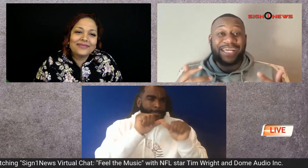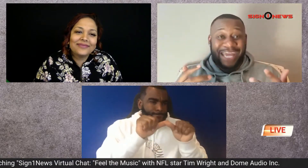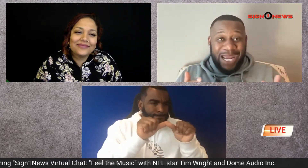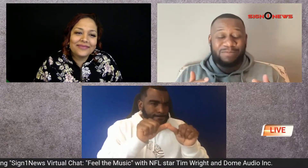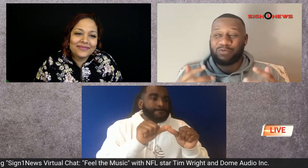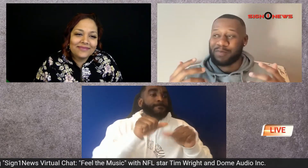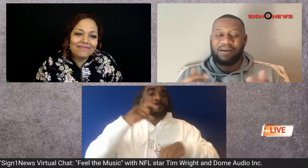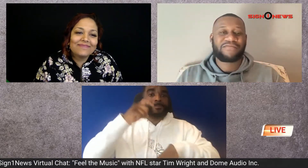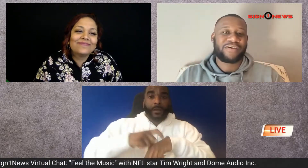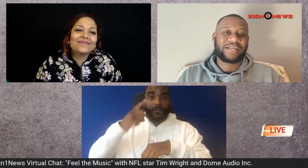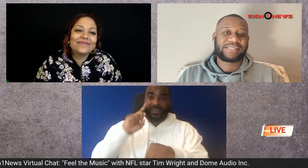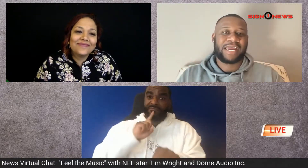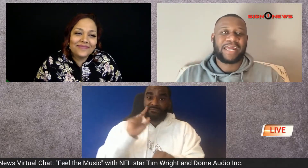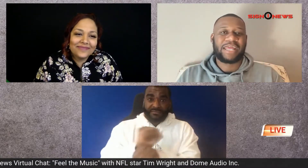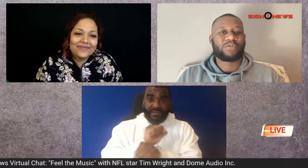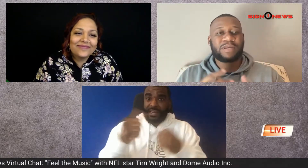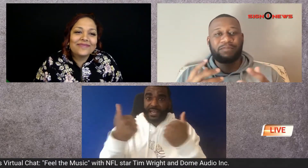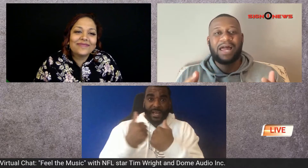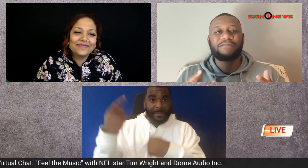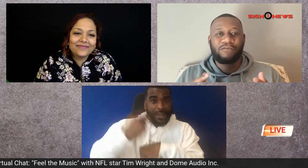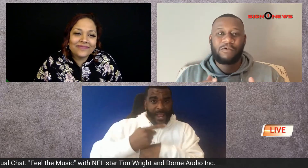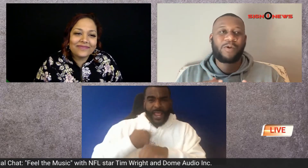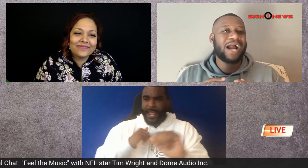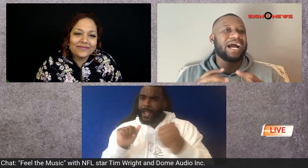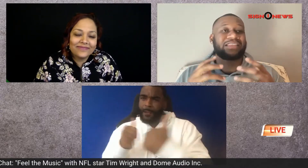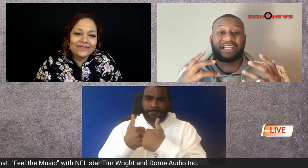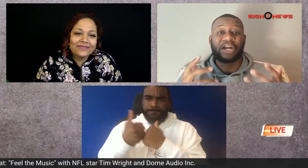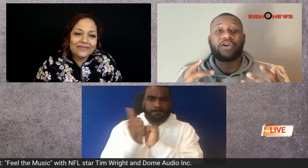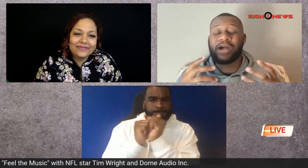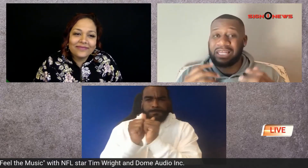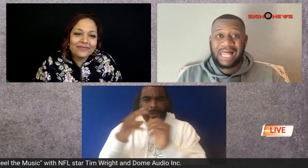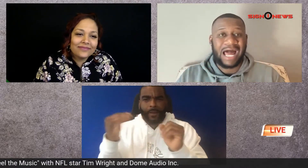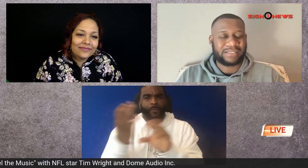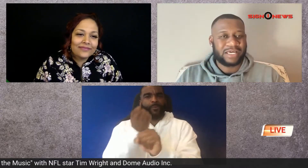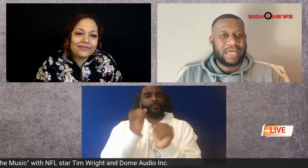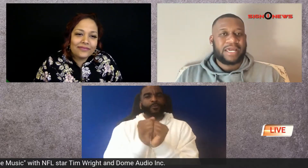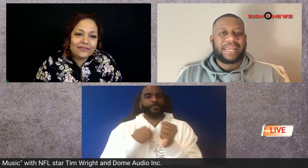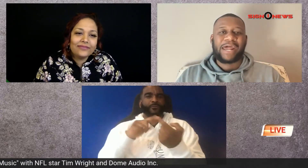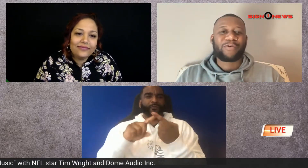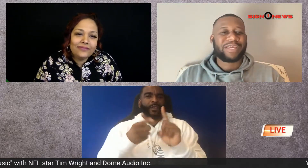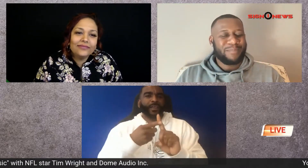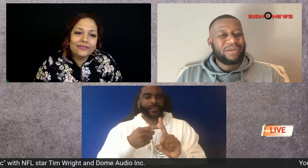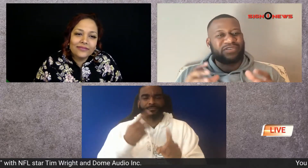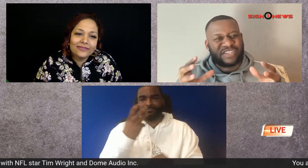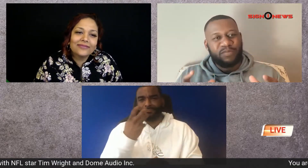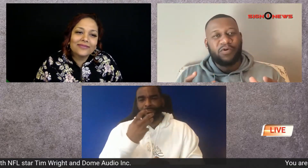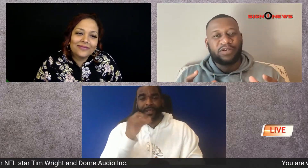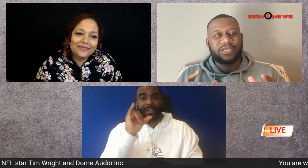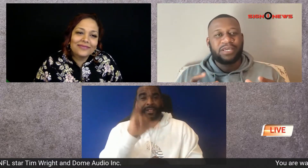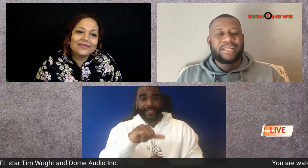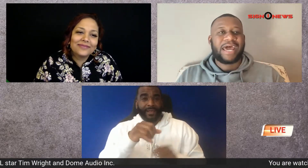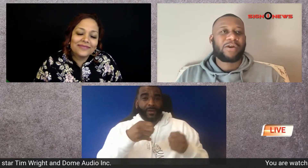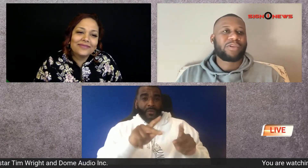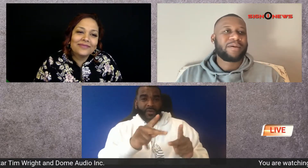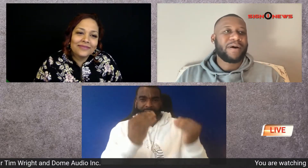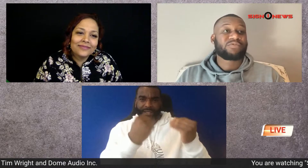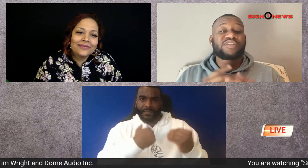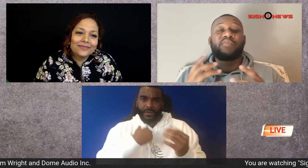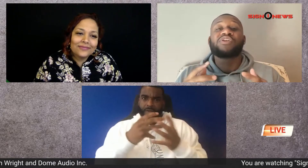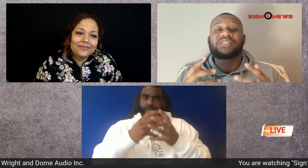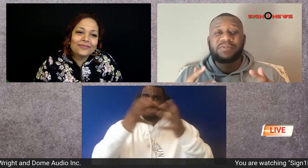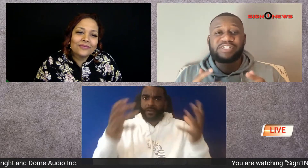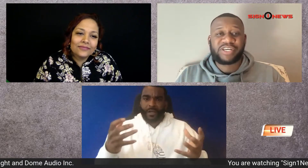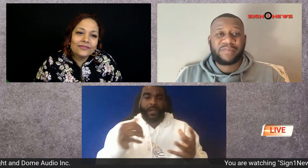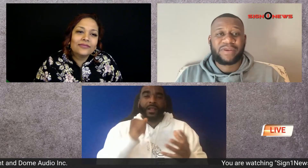and win games with my friends. And it was a platform where I got to learn a lot, not only about the sport, not only